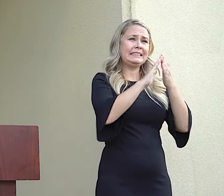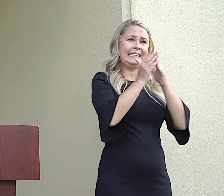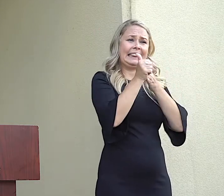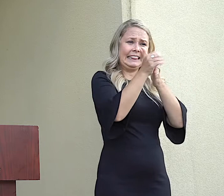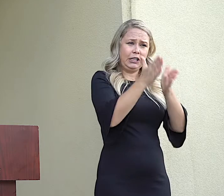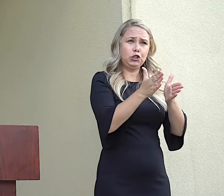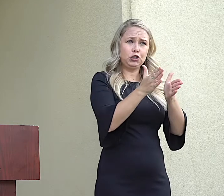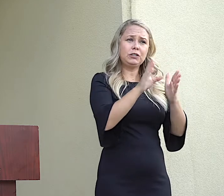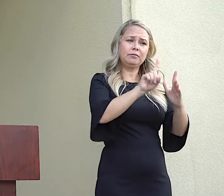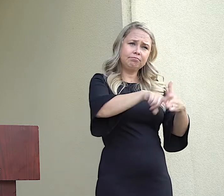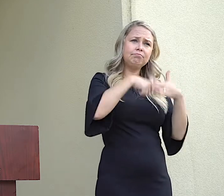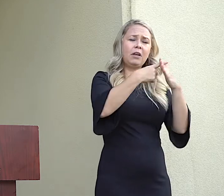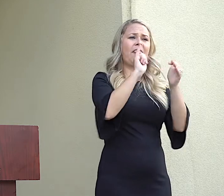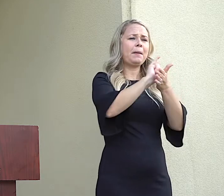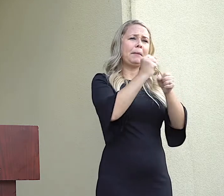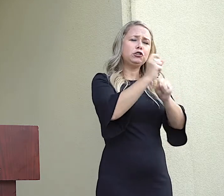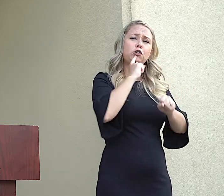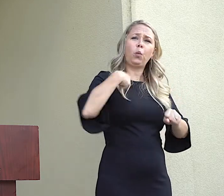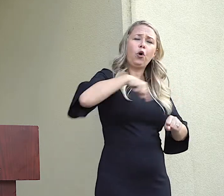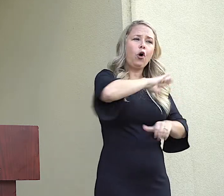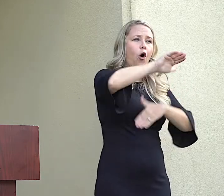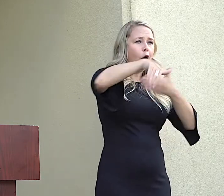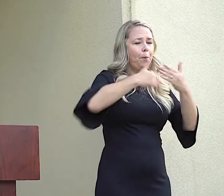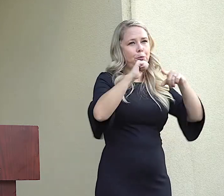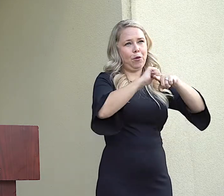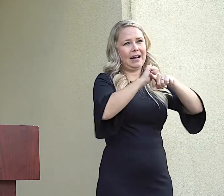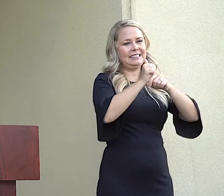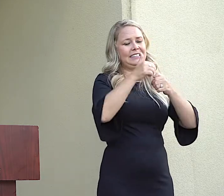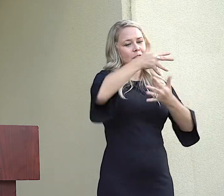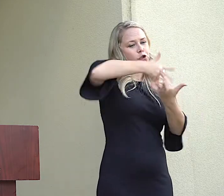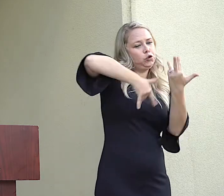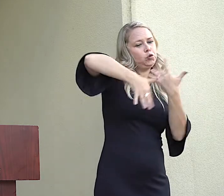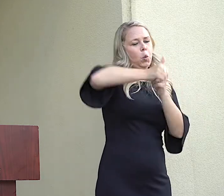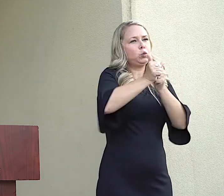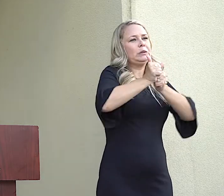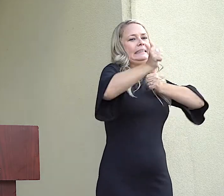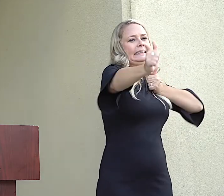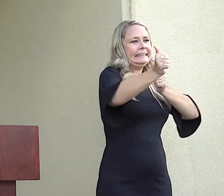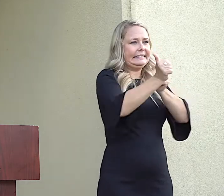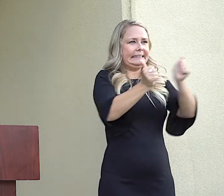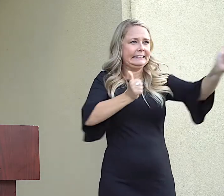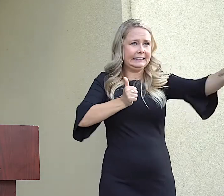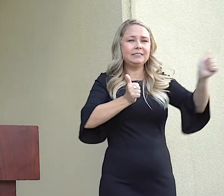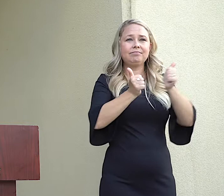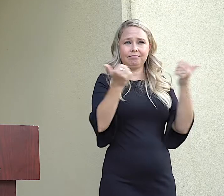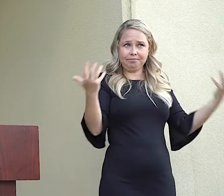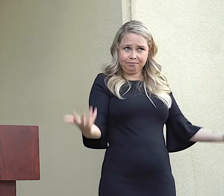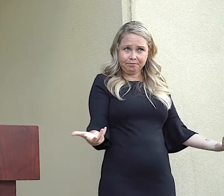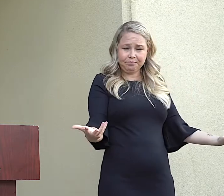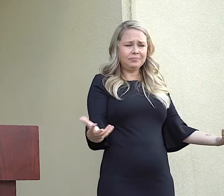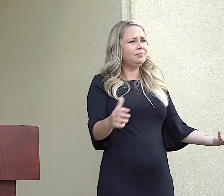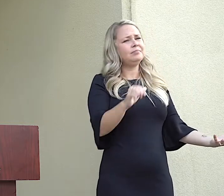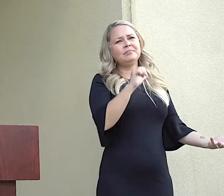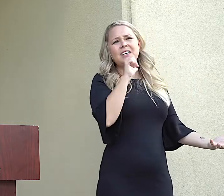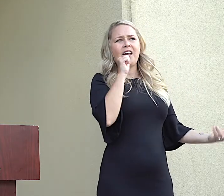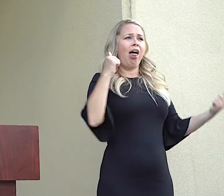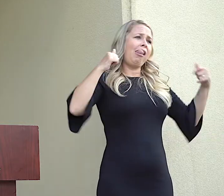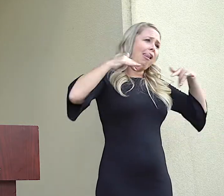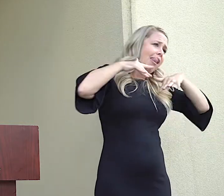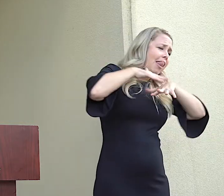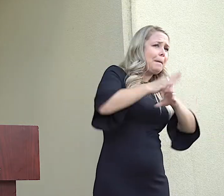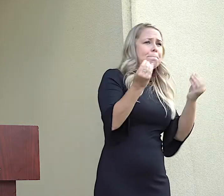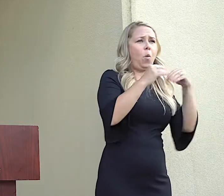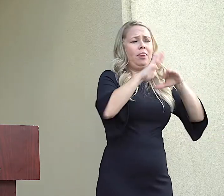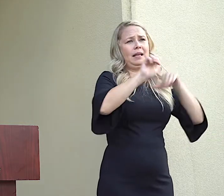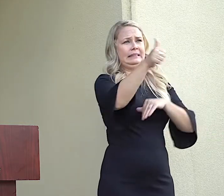implemented to ensure that we're all practicing social distancing. In other words, not congregating in groups